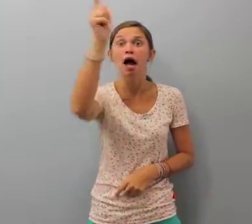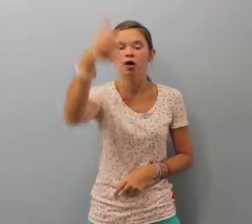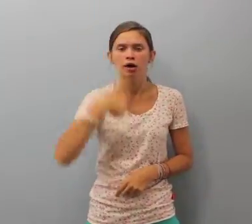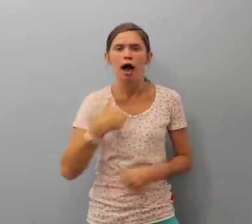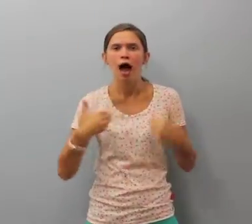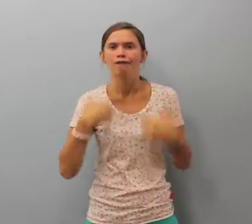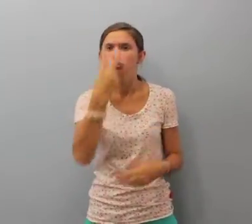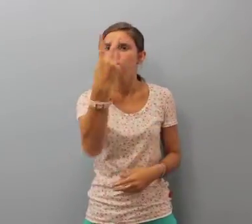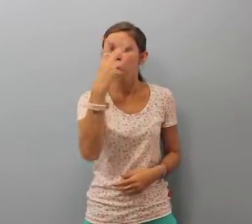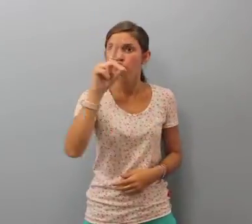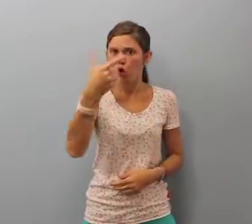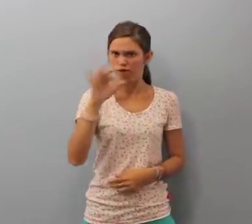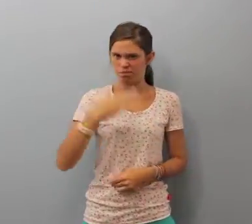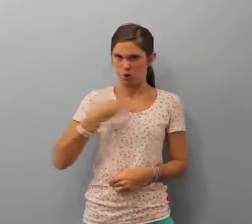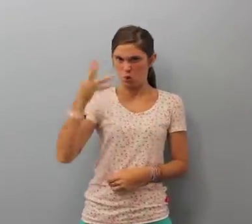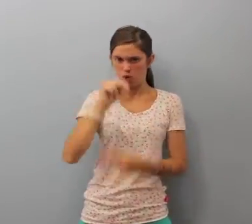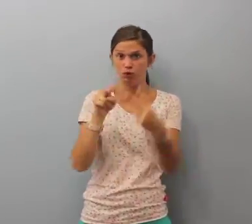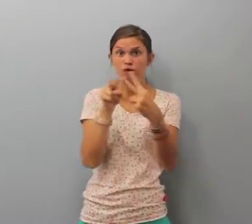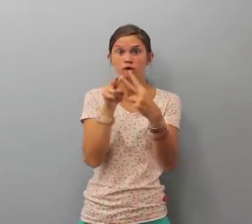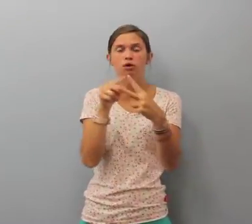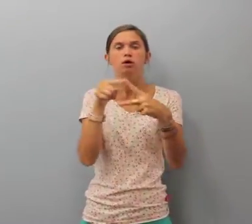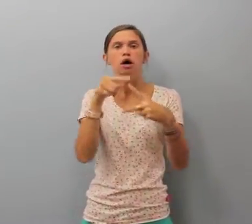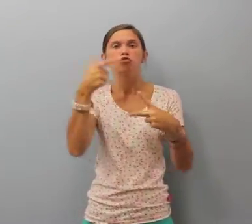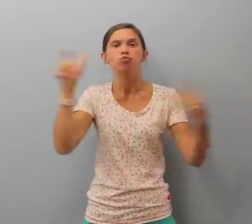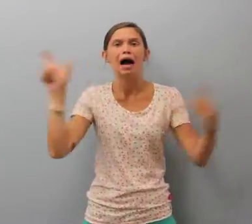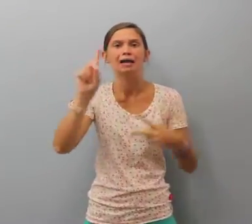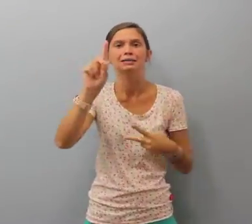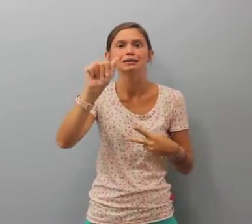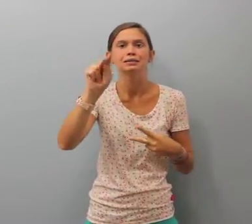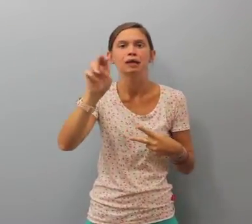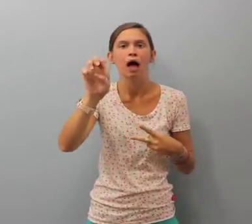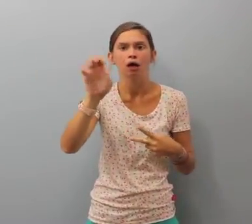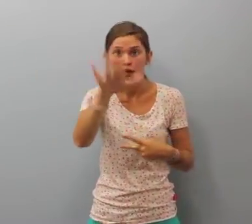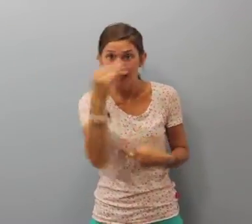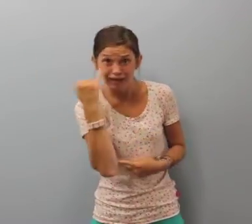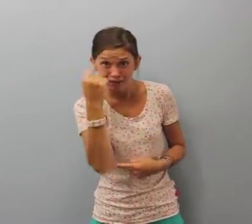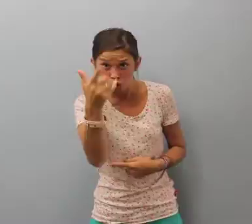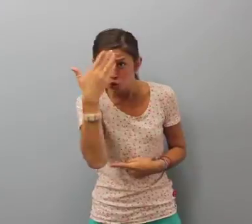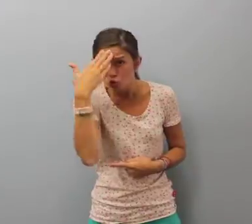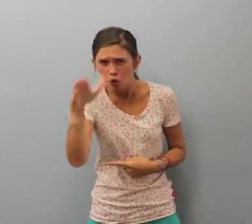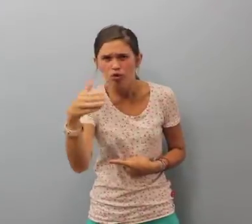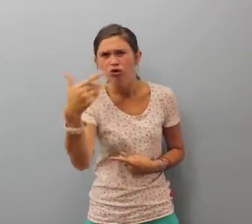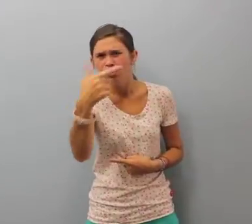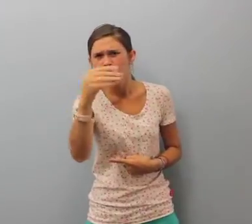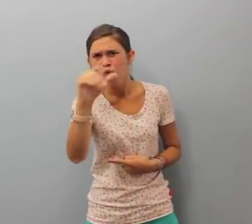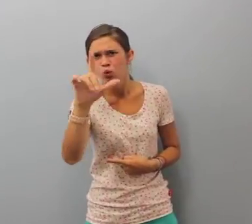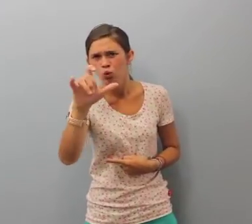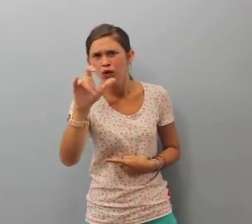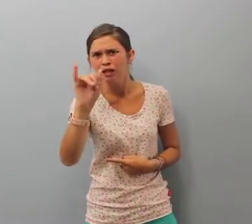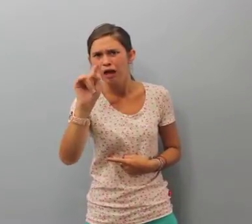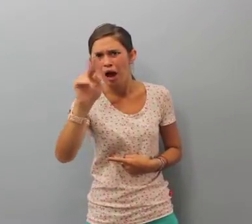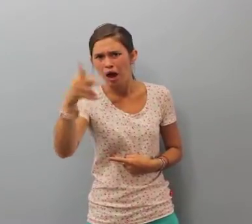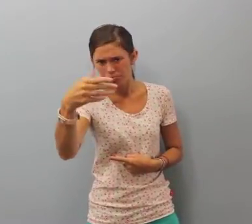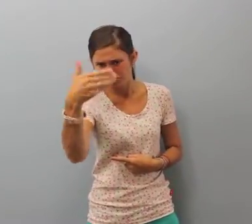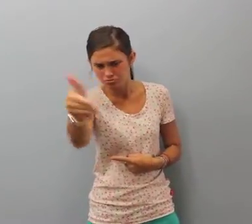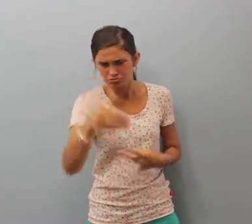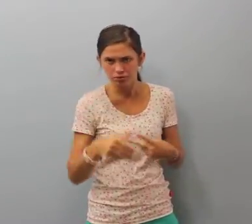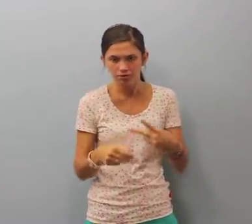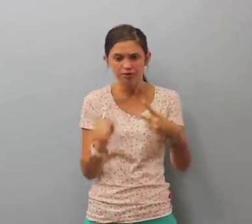Erin did say she'd love to have 2 dogs of her own, a Great Dane. If you haven't seen what a Great